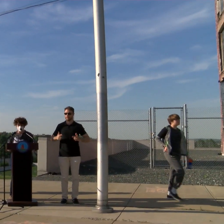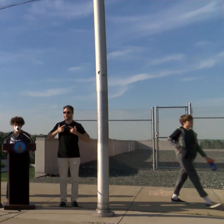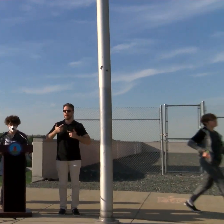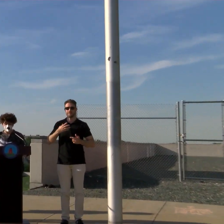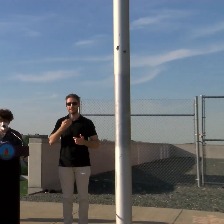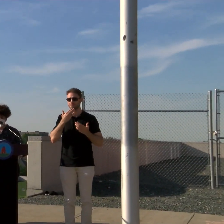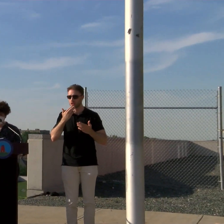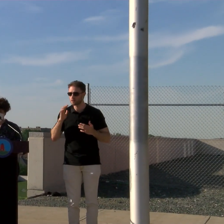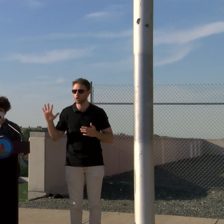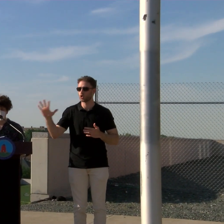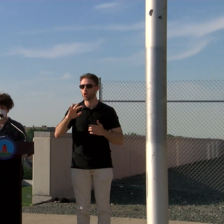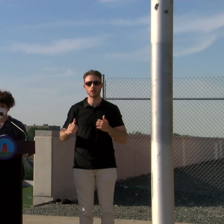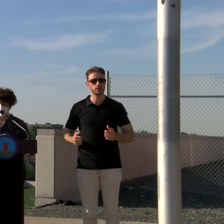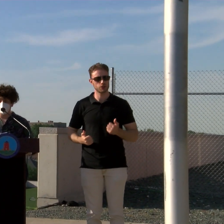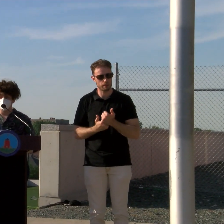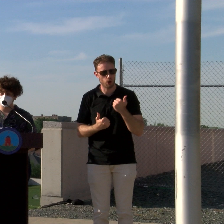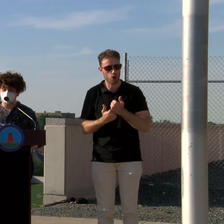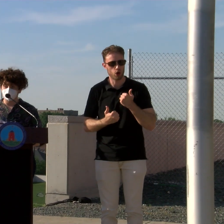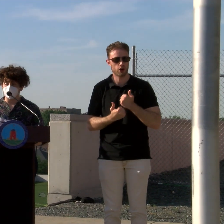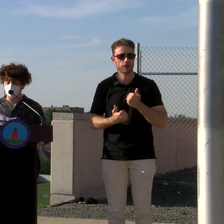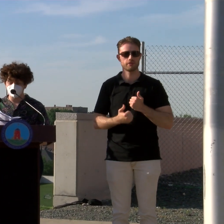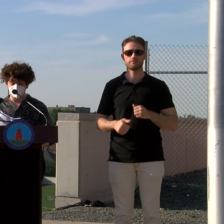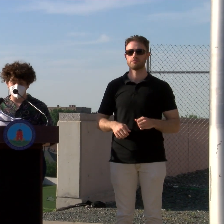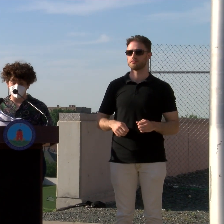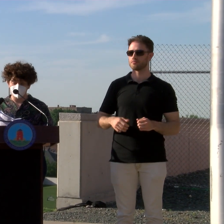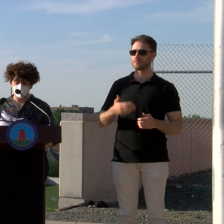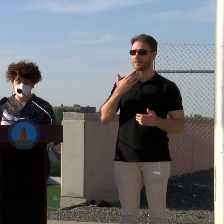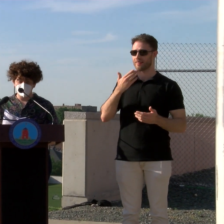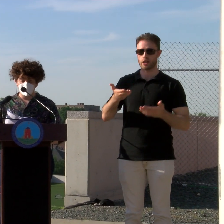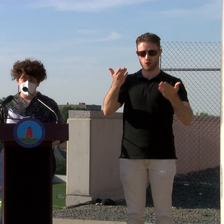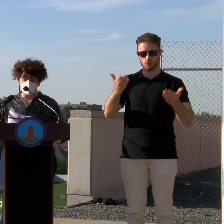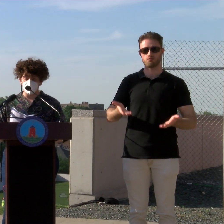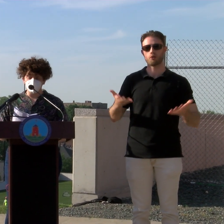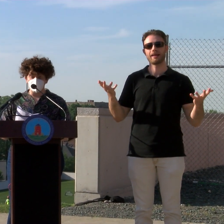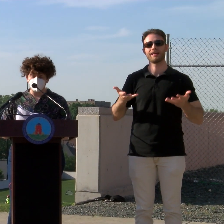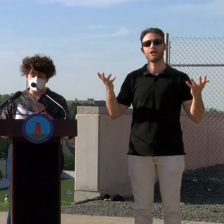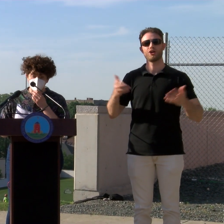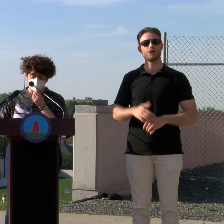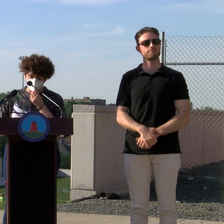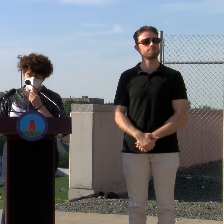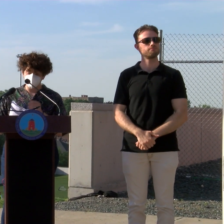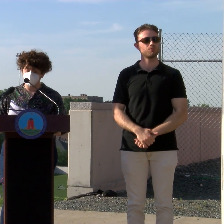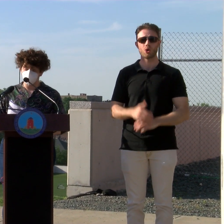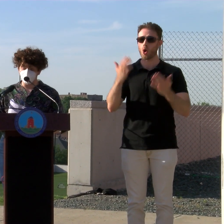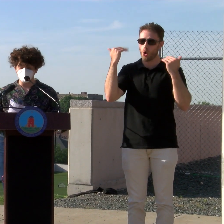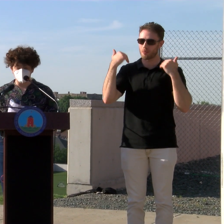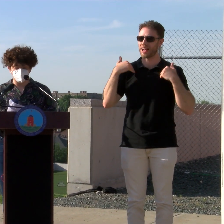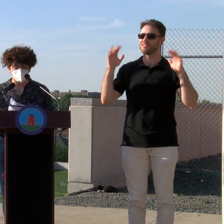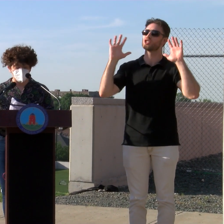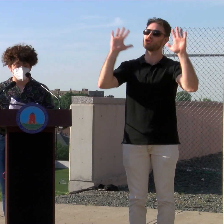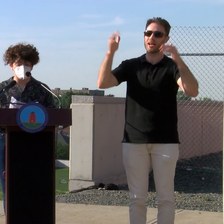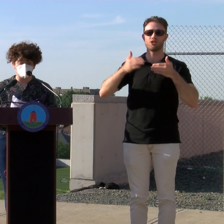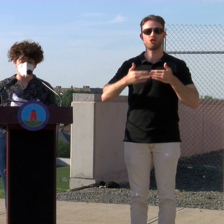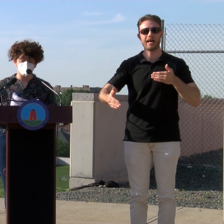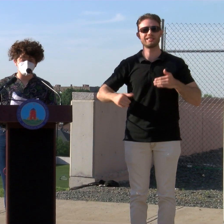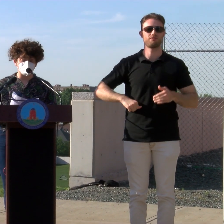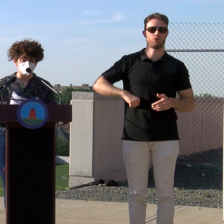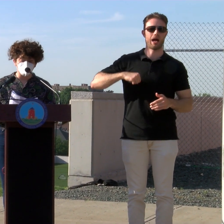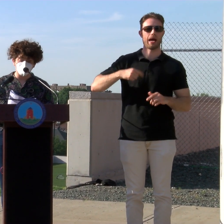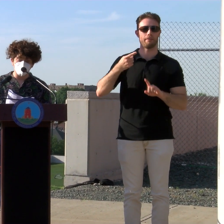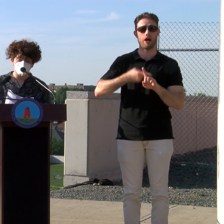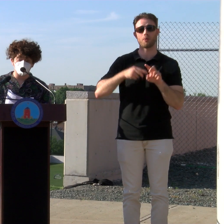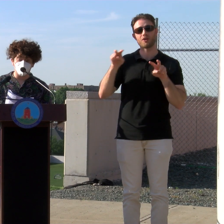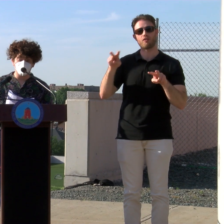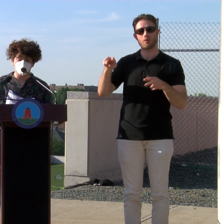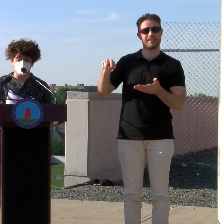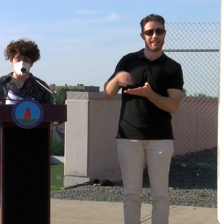and for your support. Thank you for being here. We hope that you have a marvelous rest of your Pride Month, and we look forward to